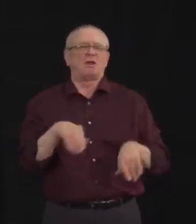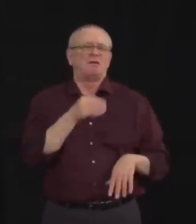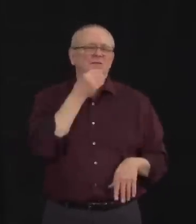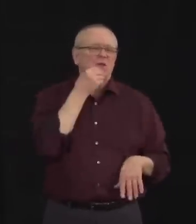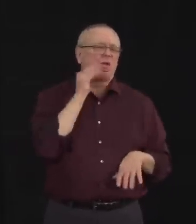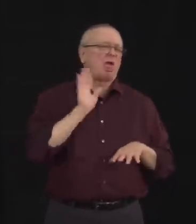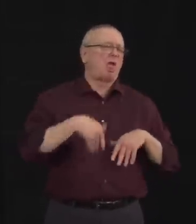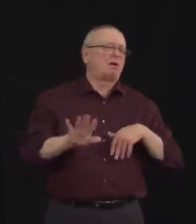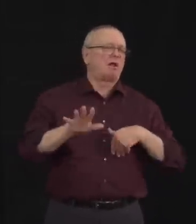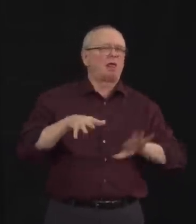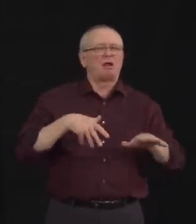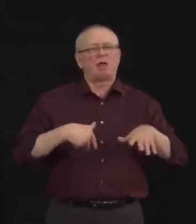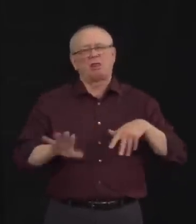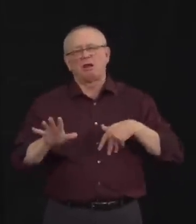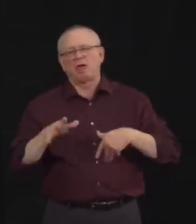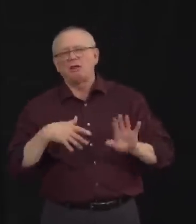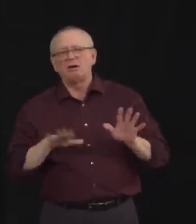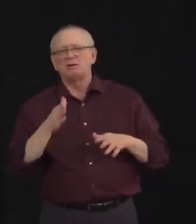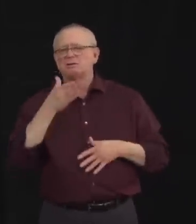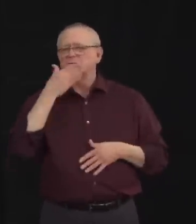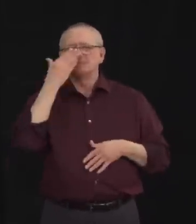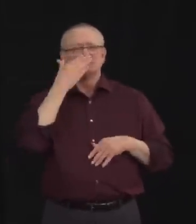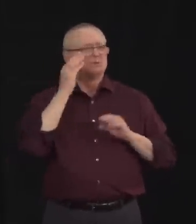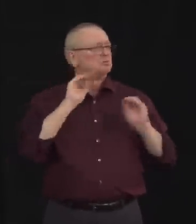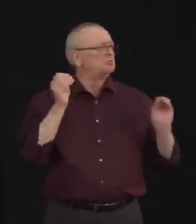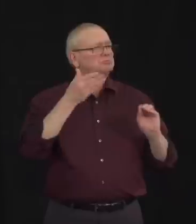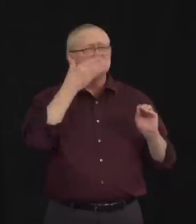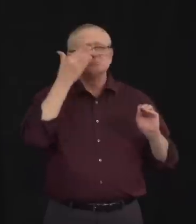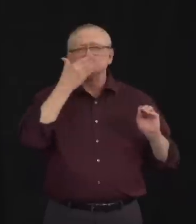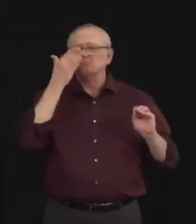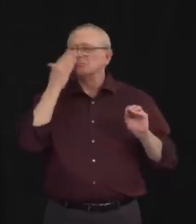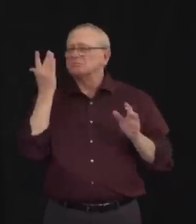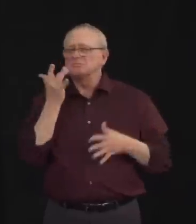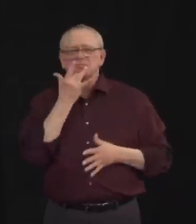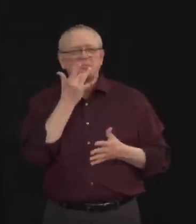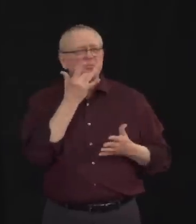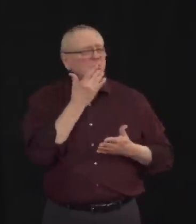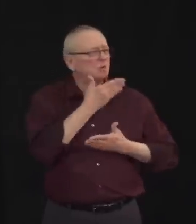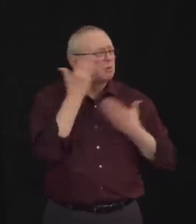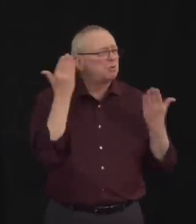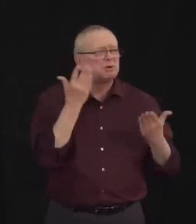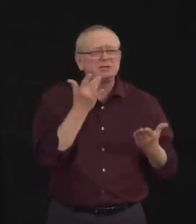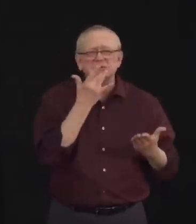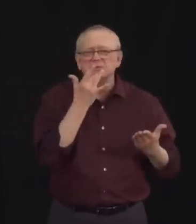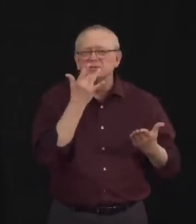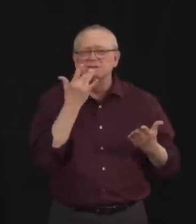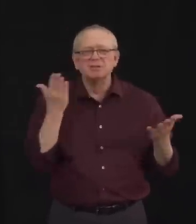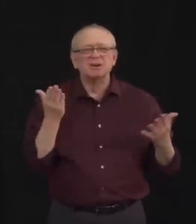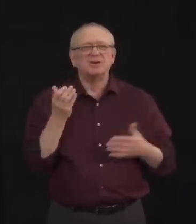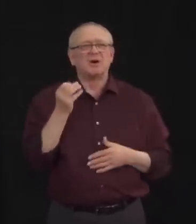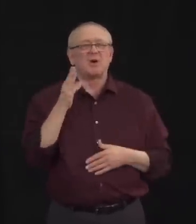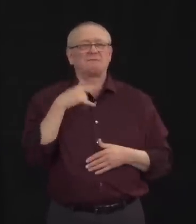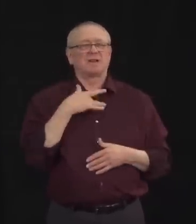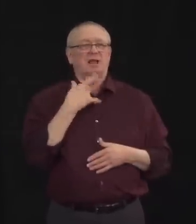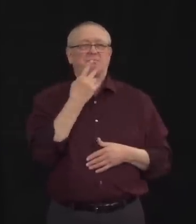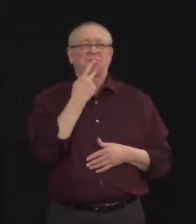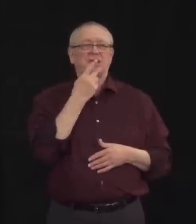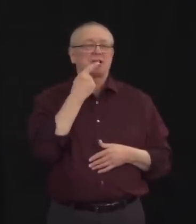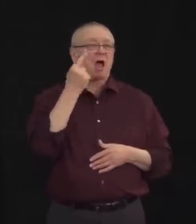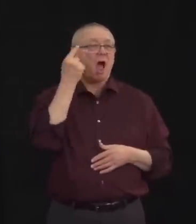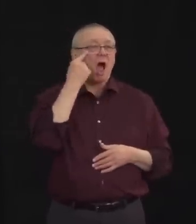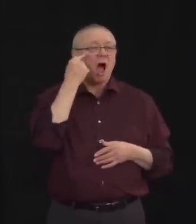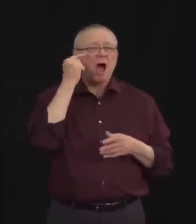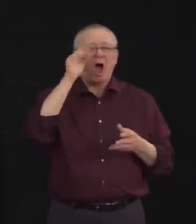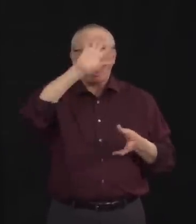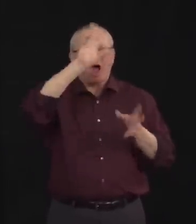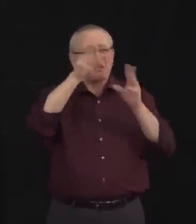taste, or conjunctivitis, commonly known as pink eye. This expanded list is based on new and